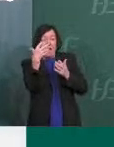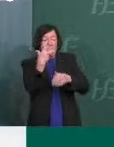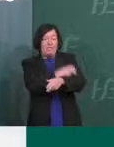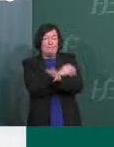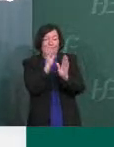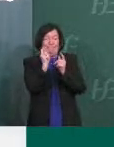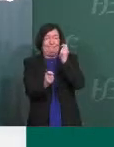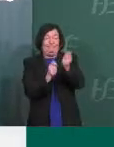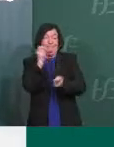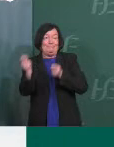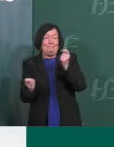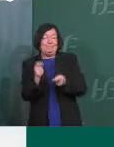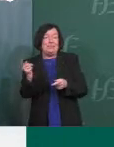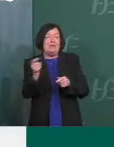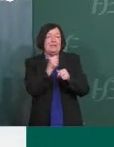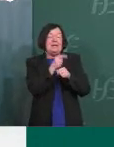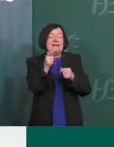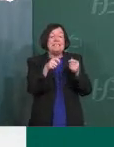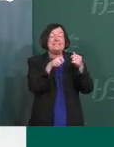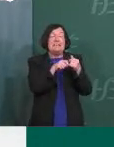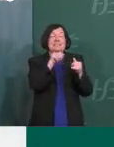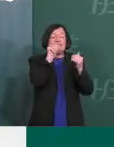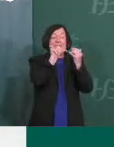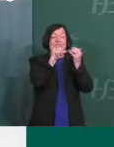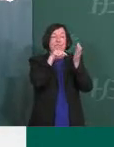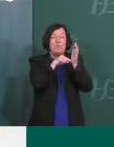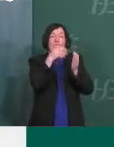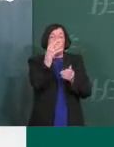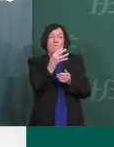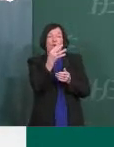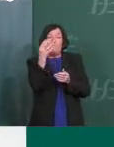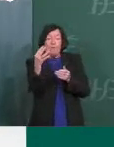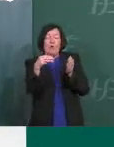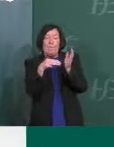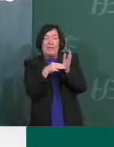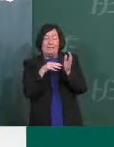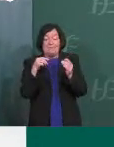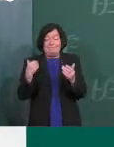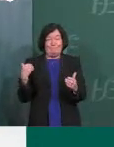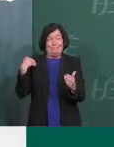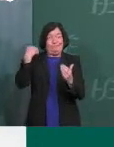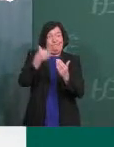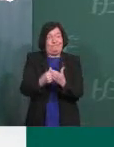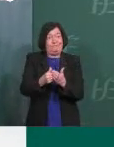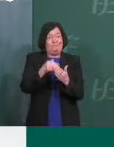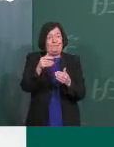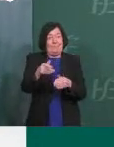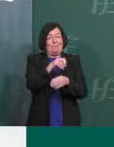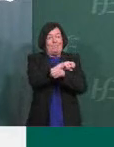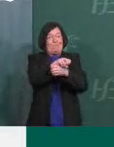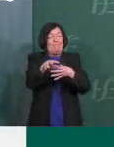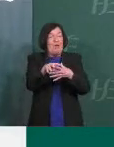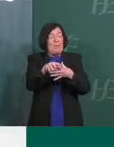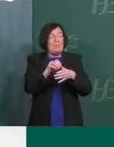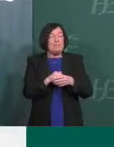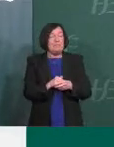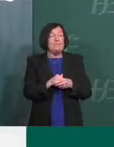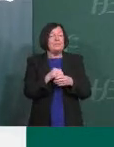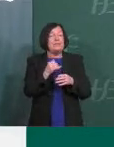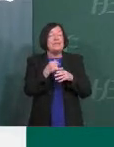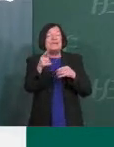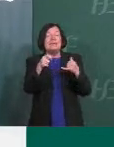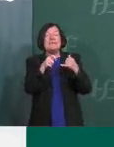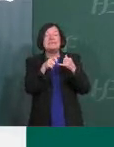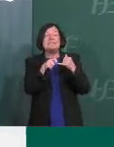just behind that in testing at 6.44 million tests at this point since the beginning of the pandemic. In